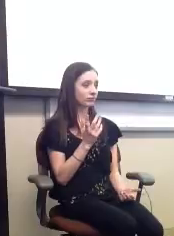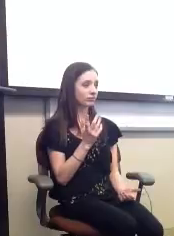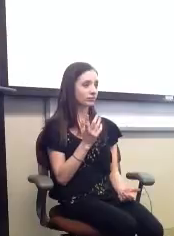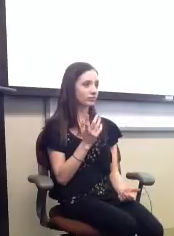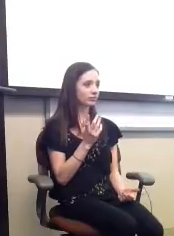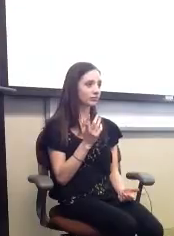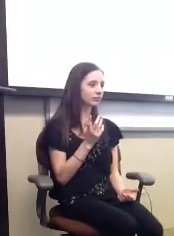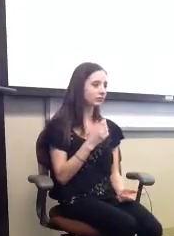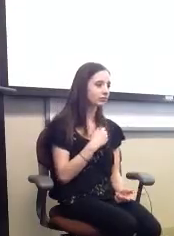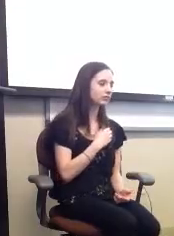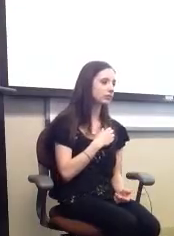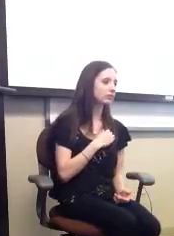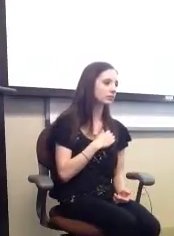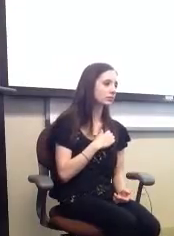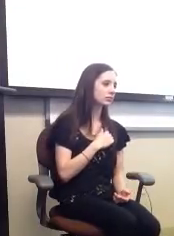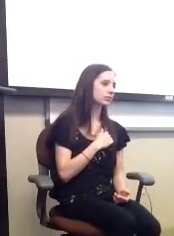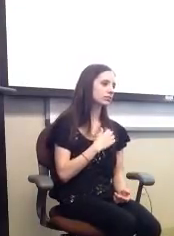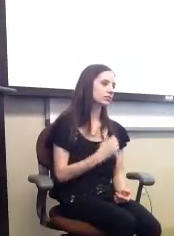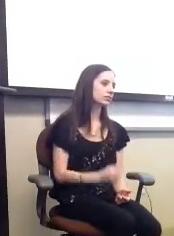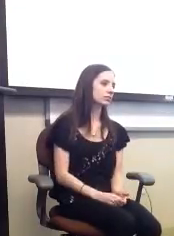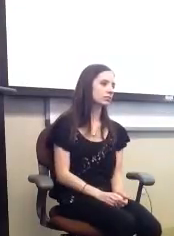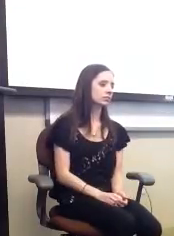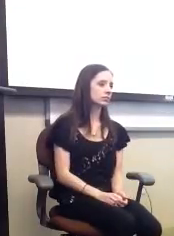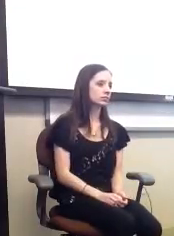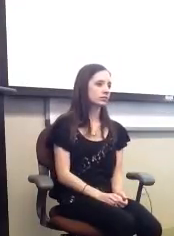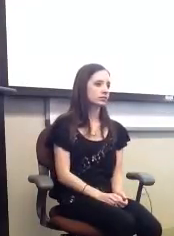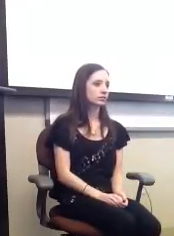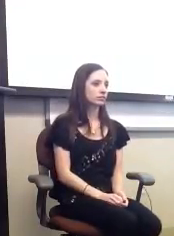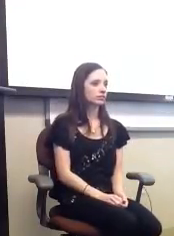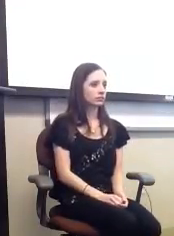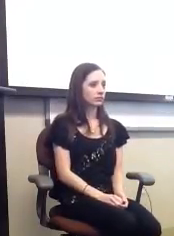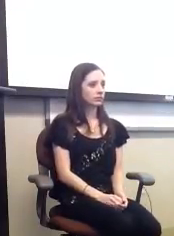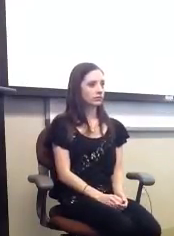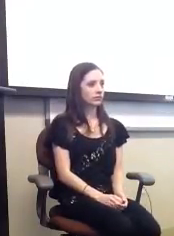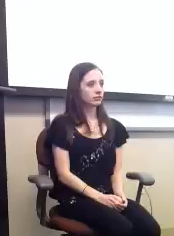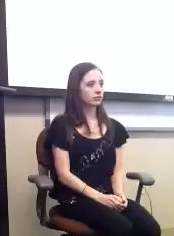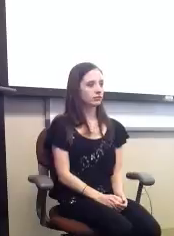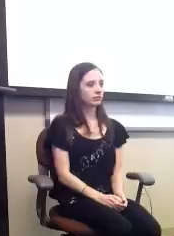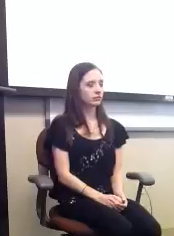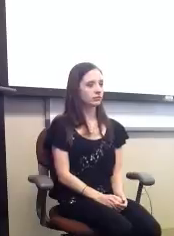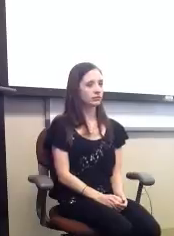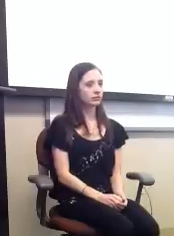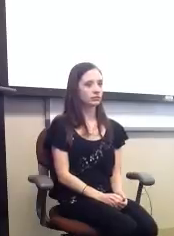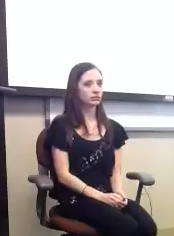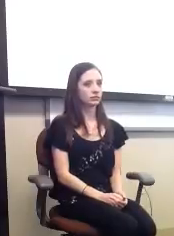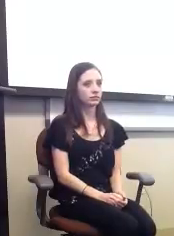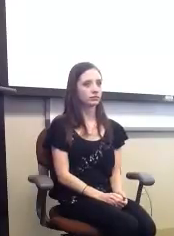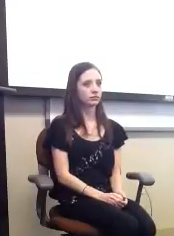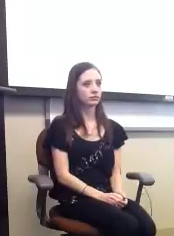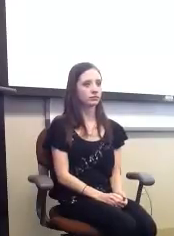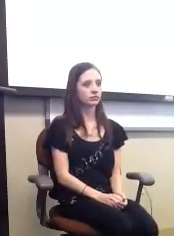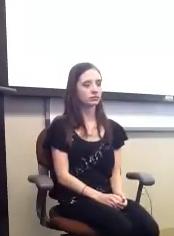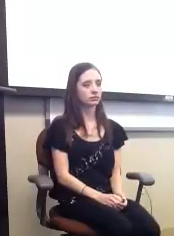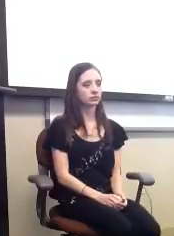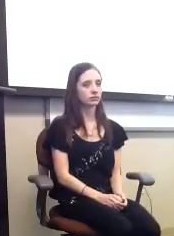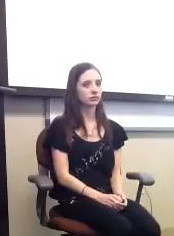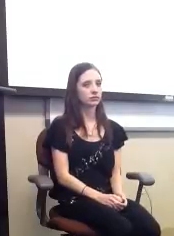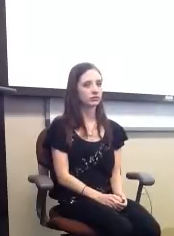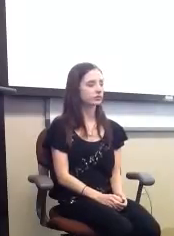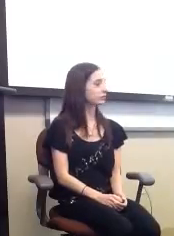Okay, let's, Oh, well, but the insurance company name, we don't need that, we've got that in the application. I know. No, Well, sometimes they don't